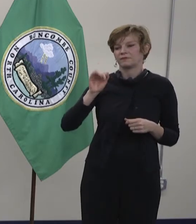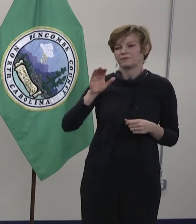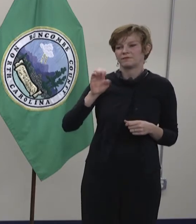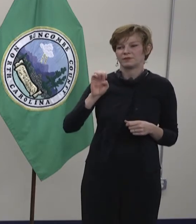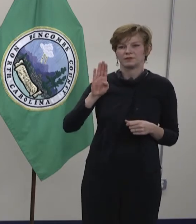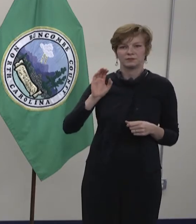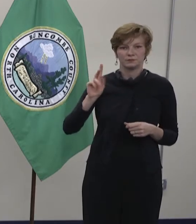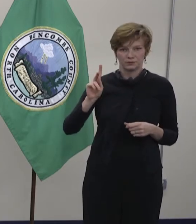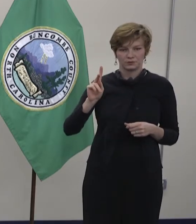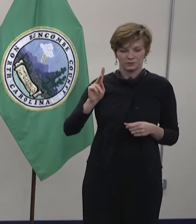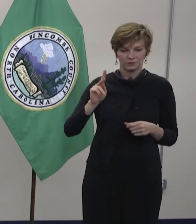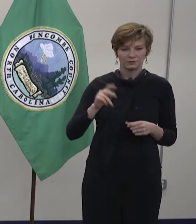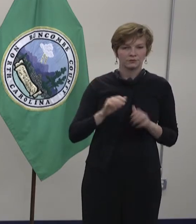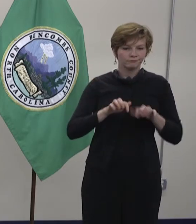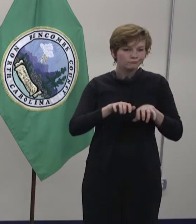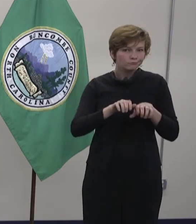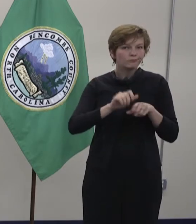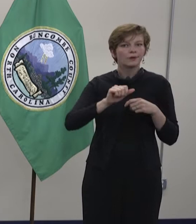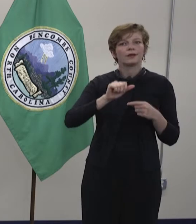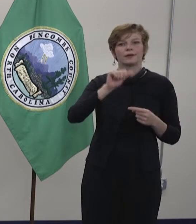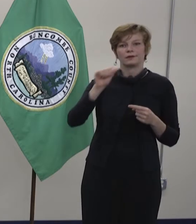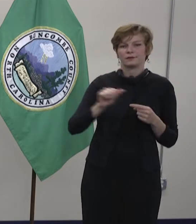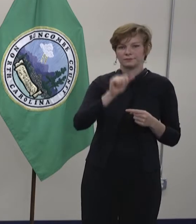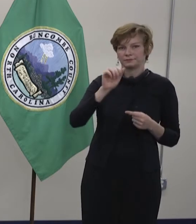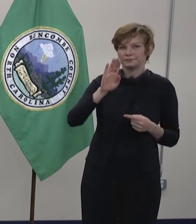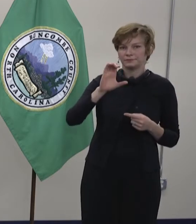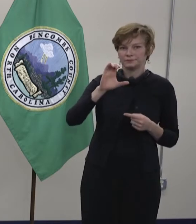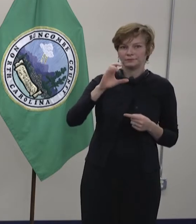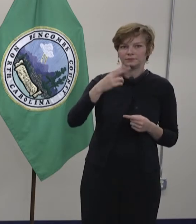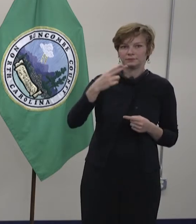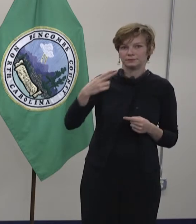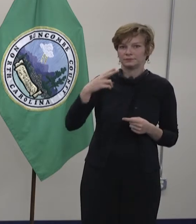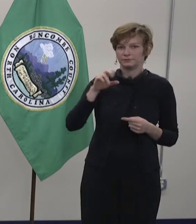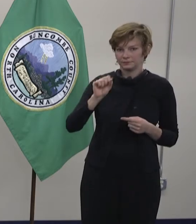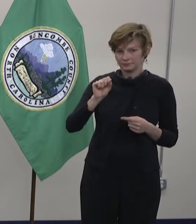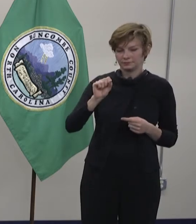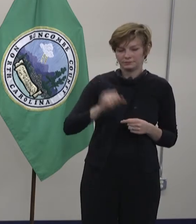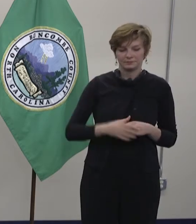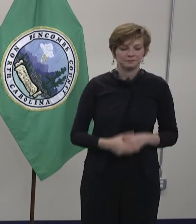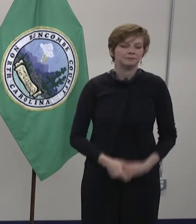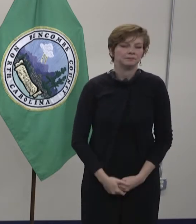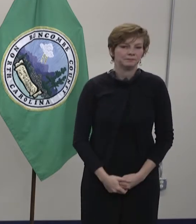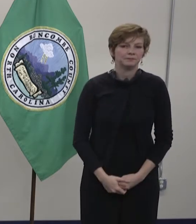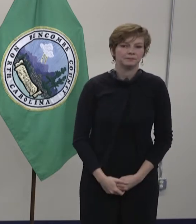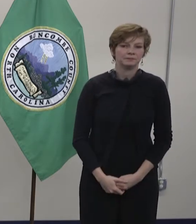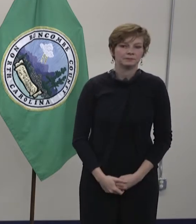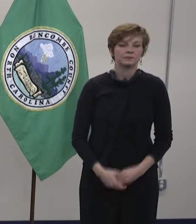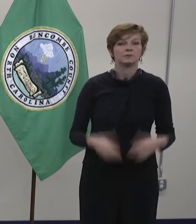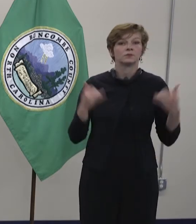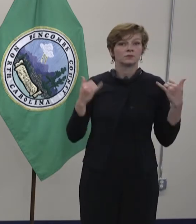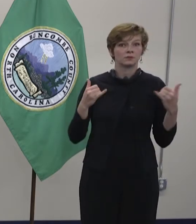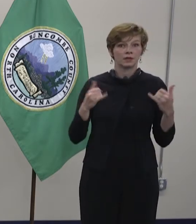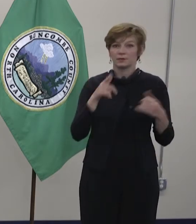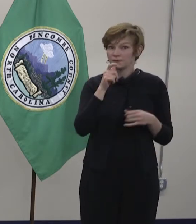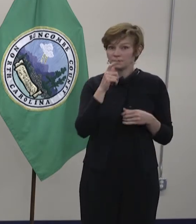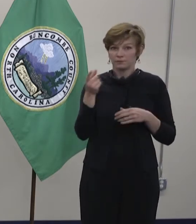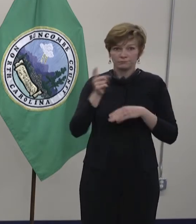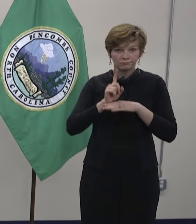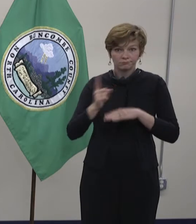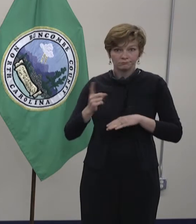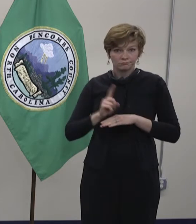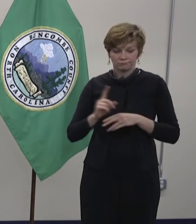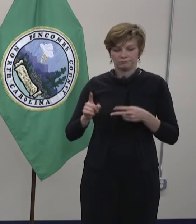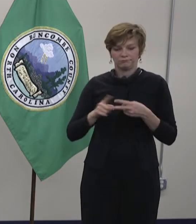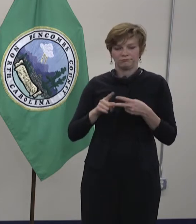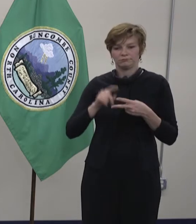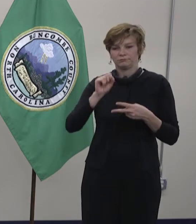you can find that on Facebook at BCHHS. Today's updates will be provided